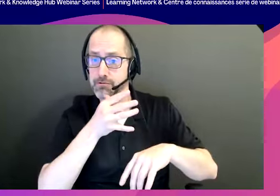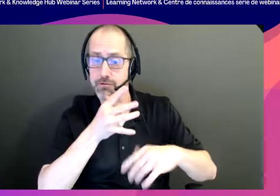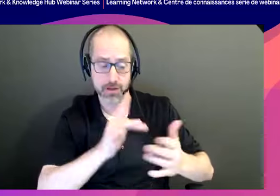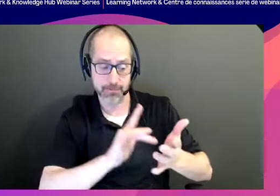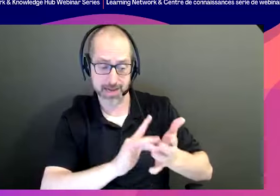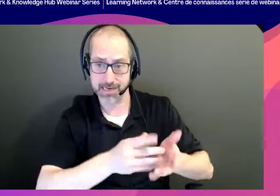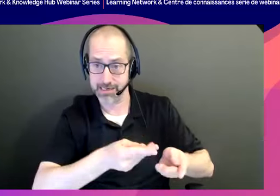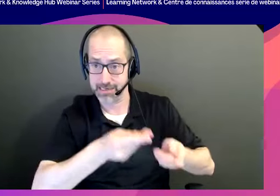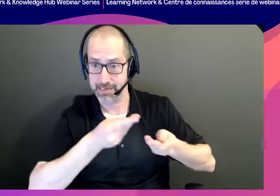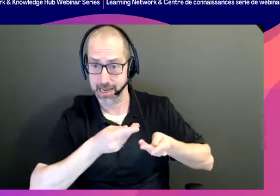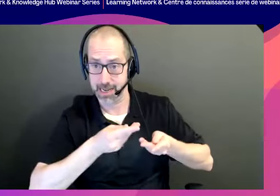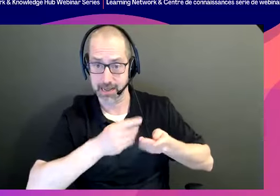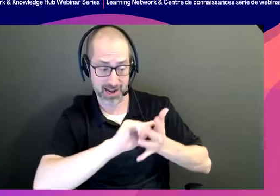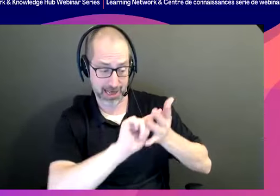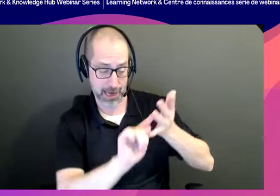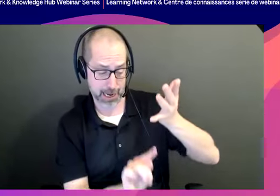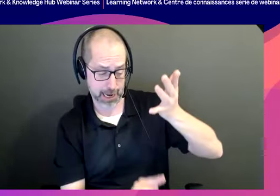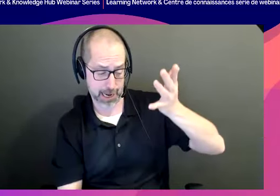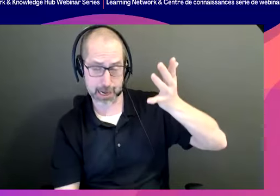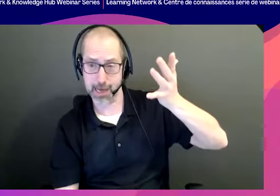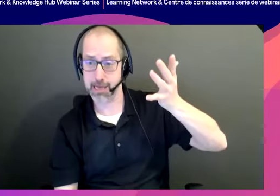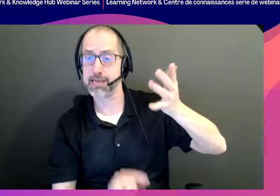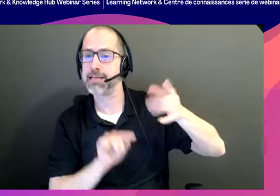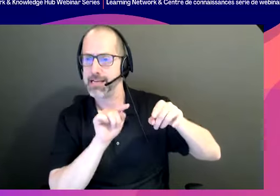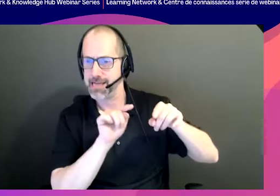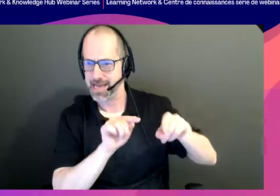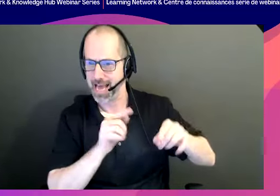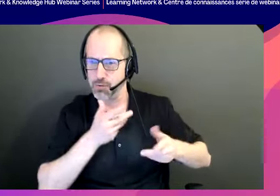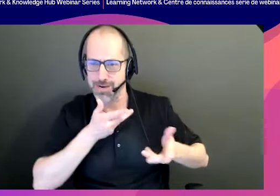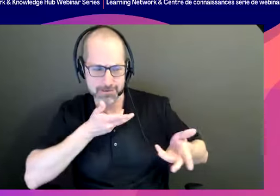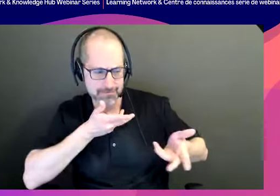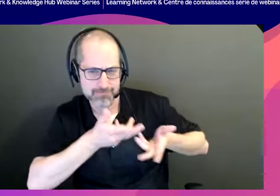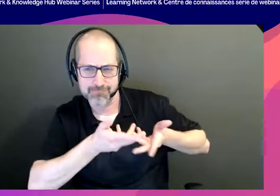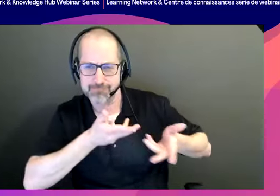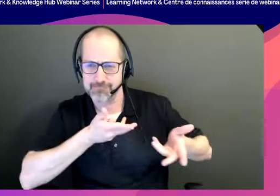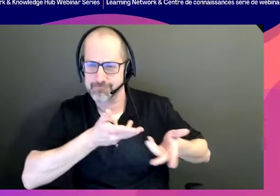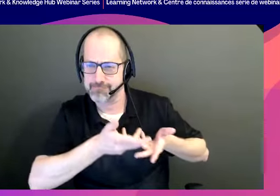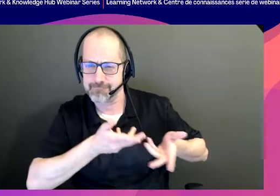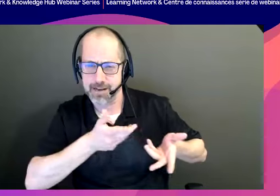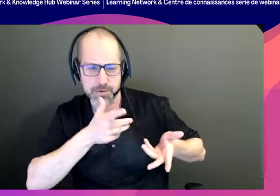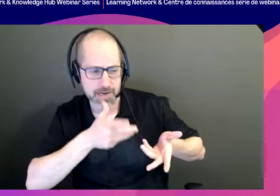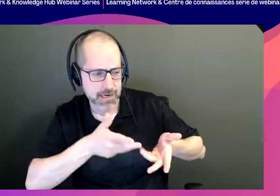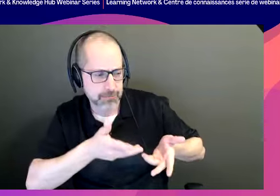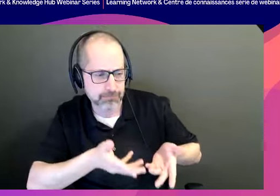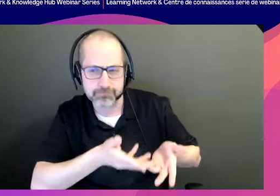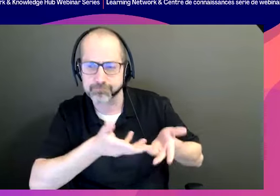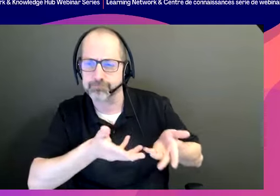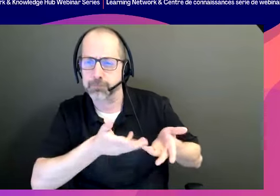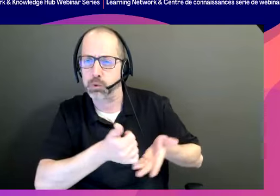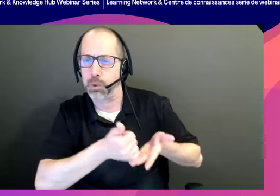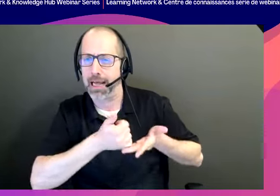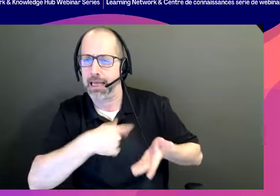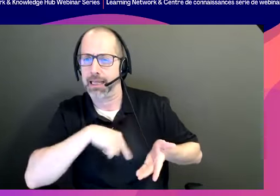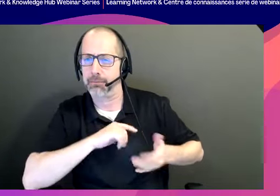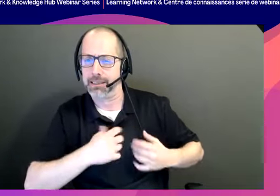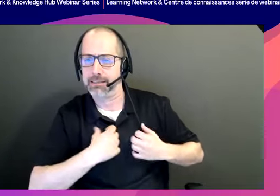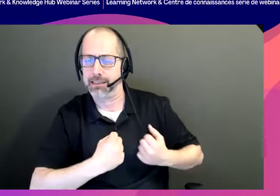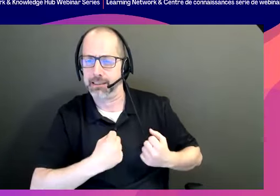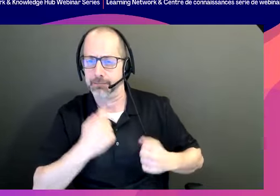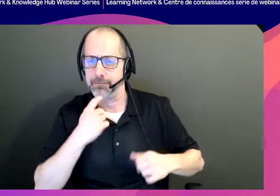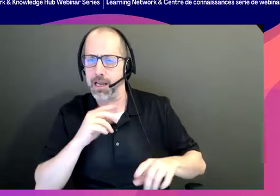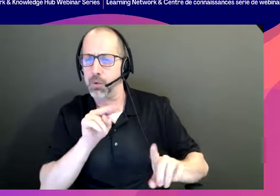to awaken these medicines to help us heal, to help us touch us in whatever way. And I once watched this